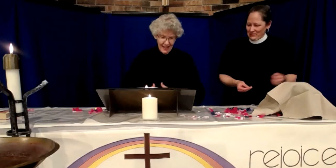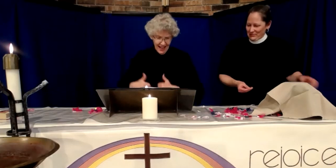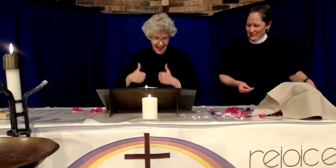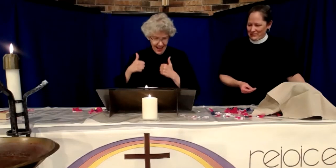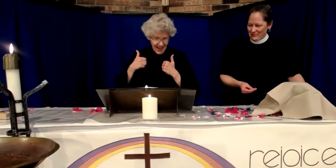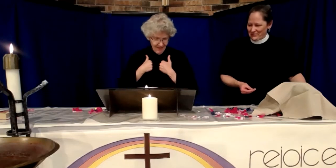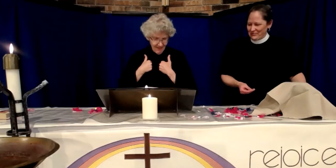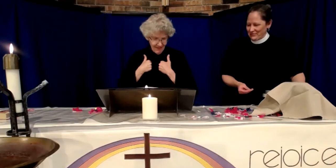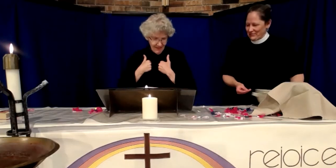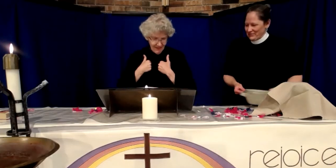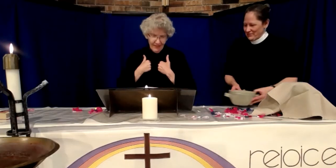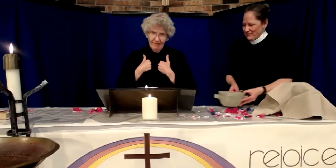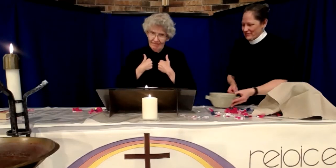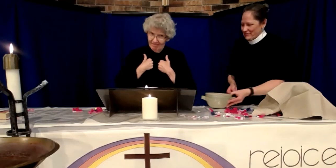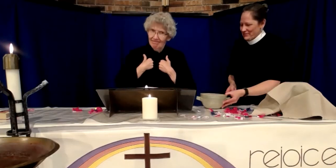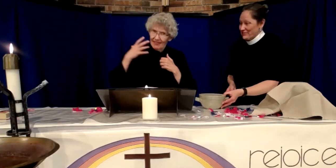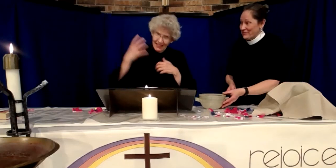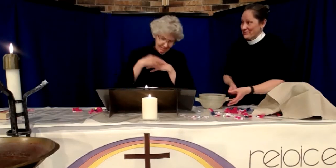Alleluia, Christ is risen.